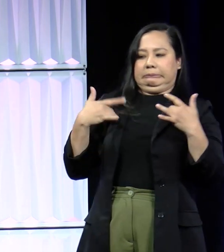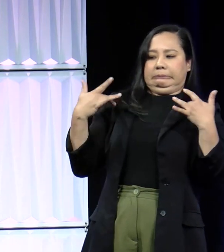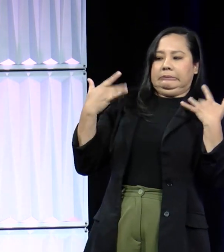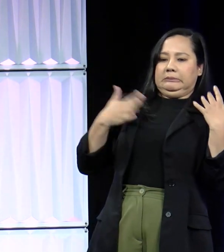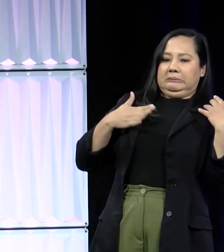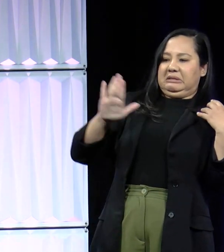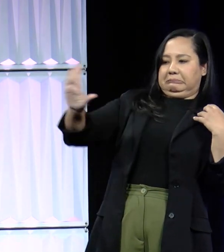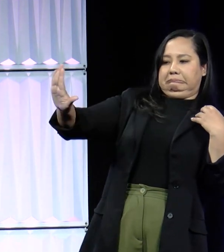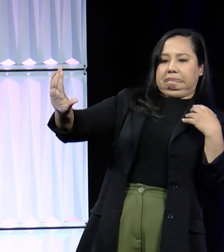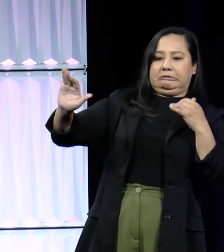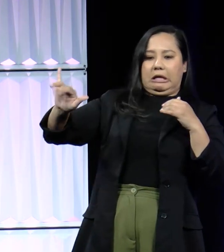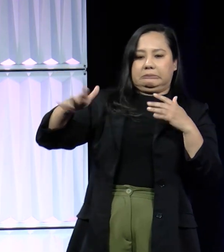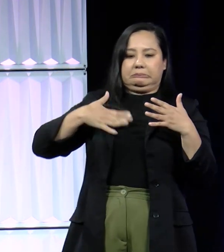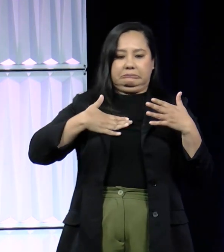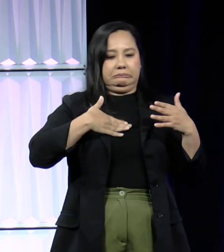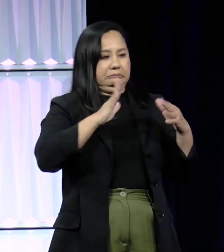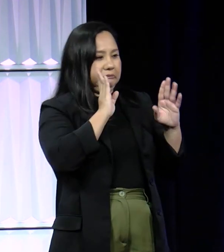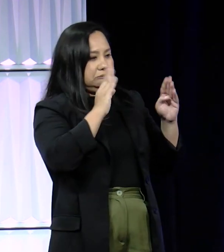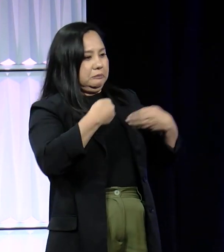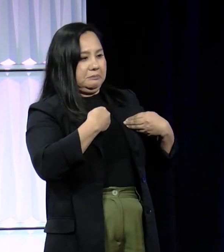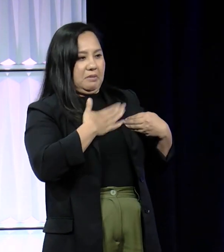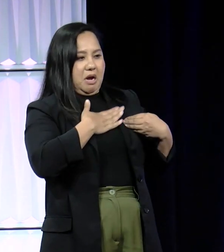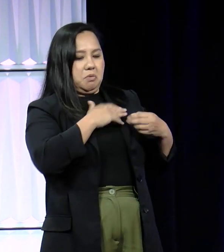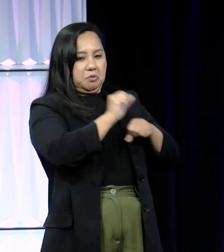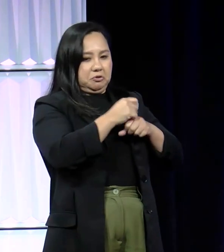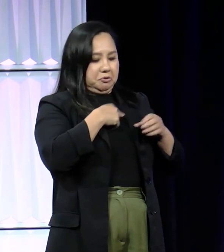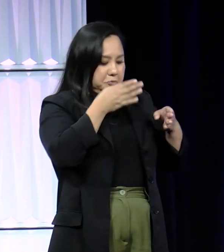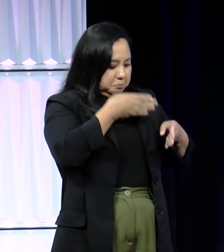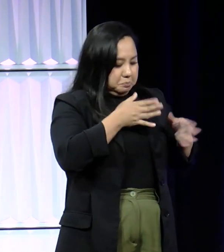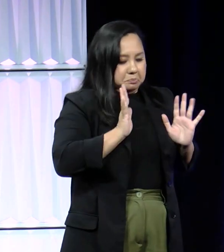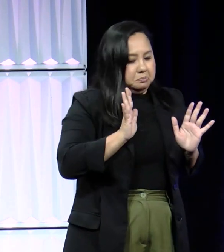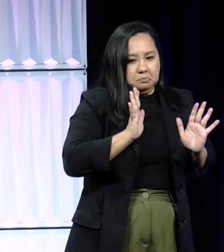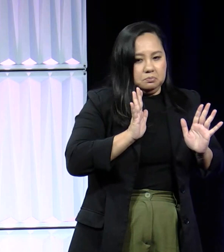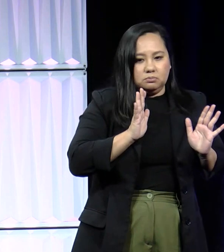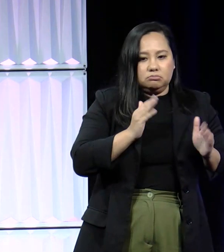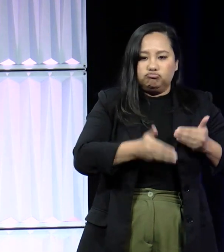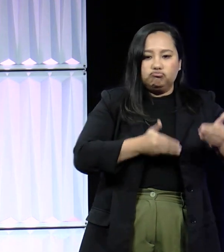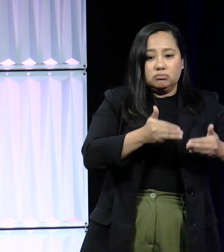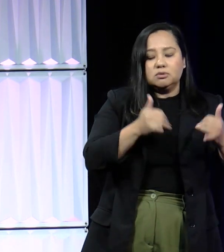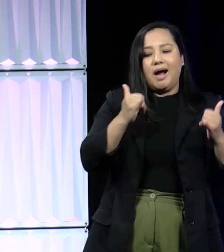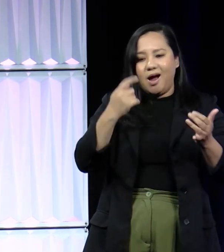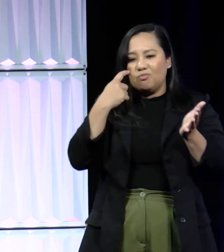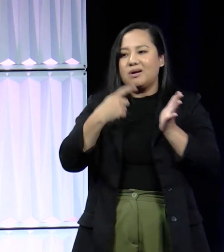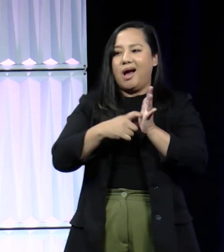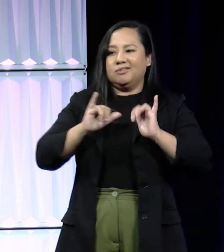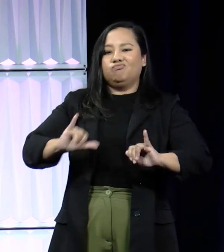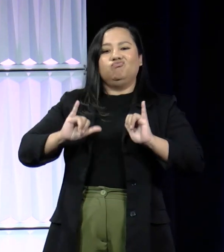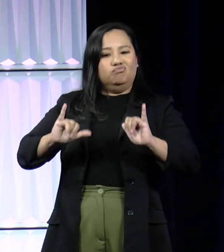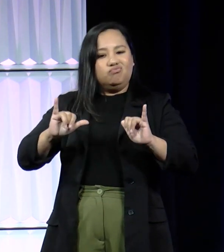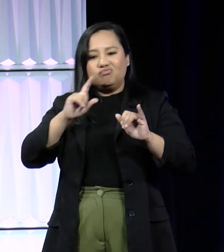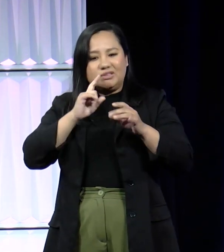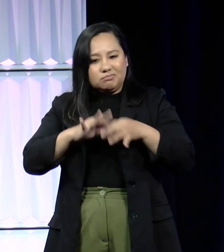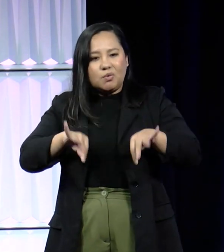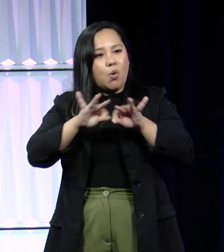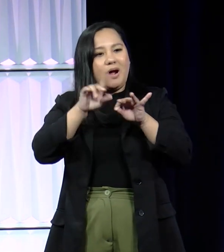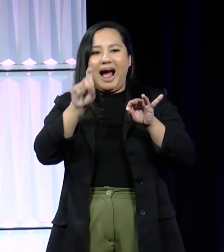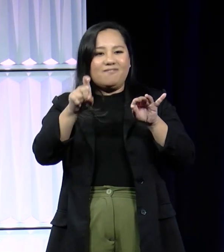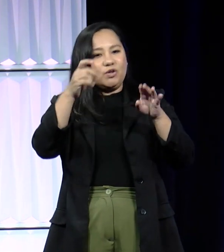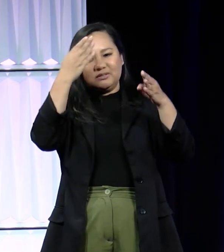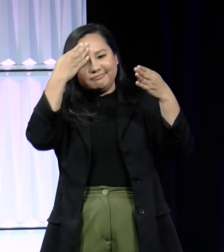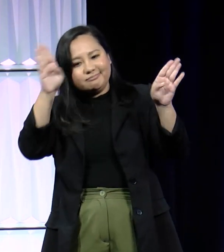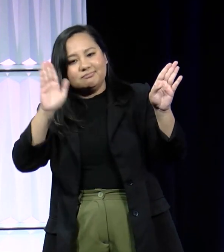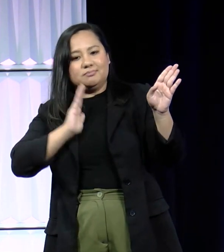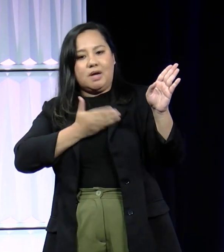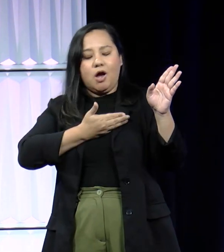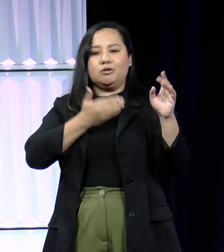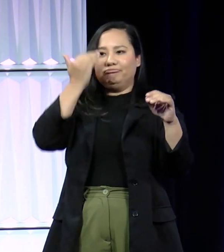own lane. Now, we recognize how vital it is for us to expand our knowledge and capacity to